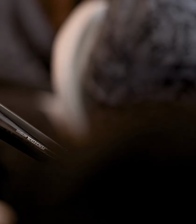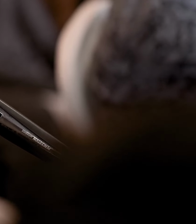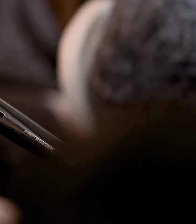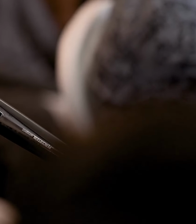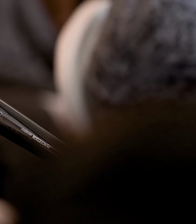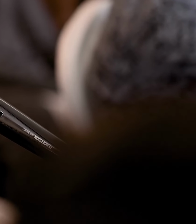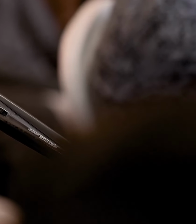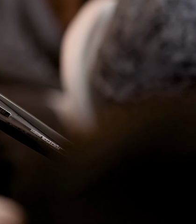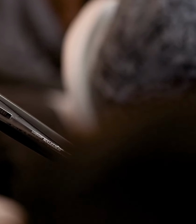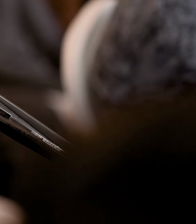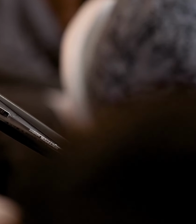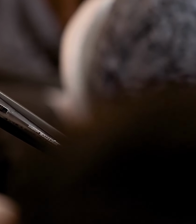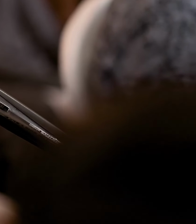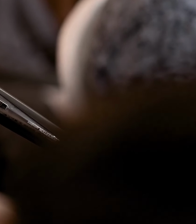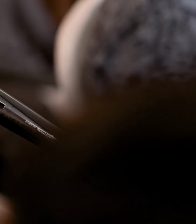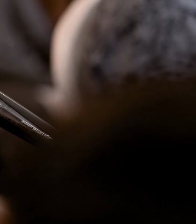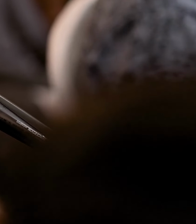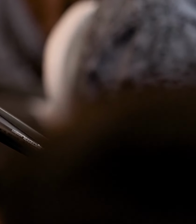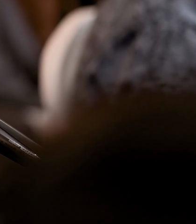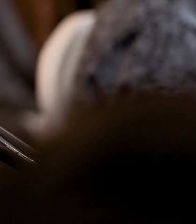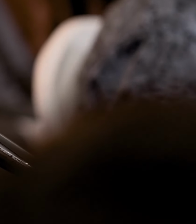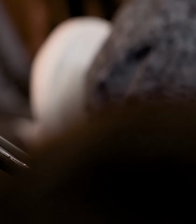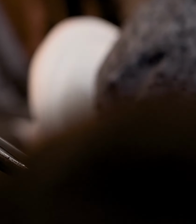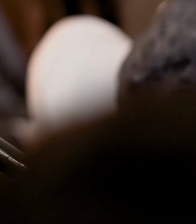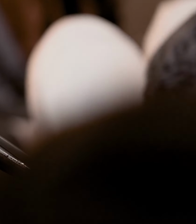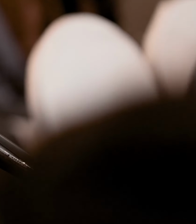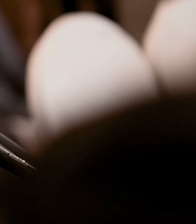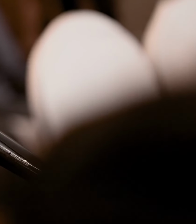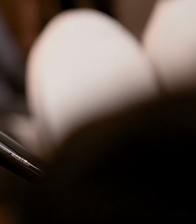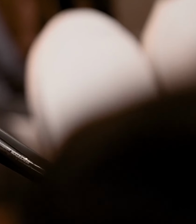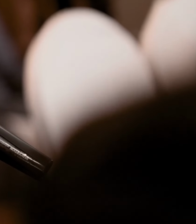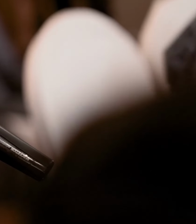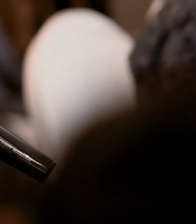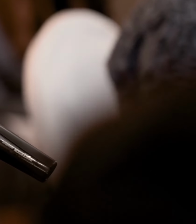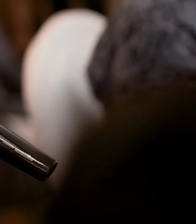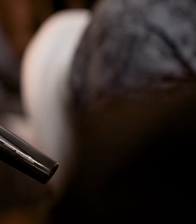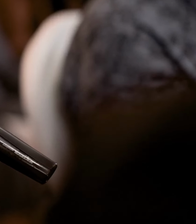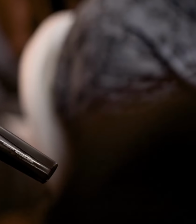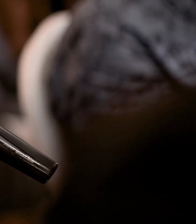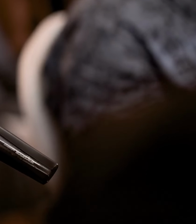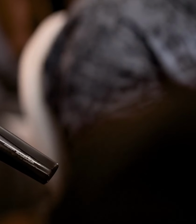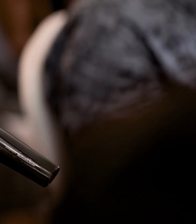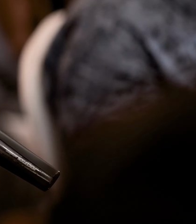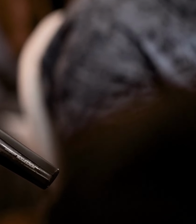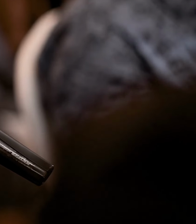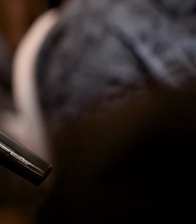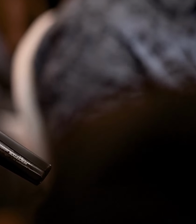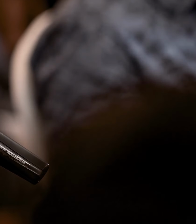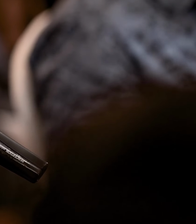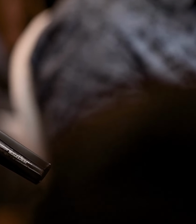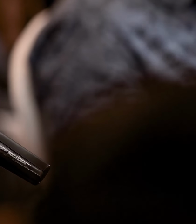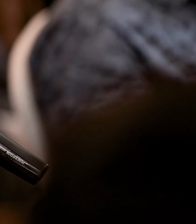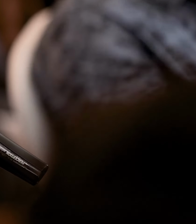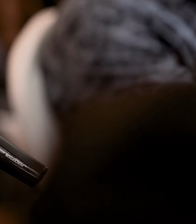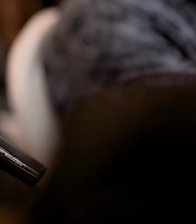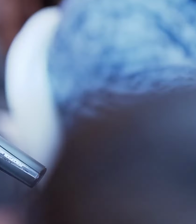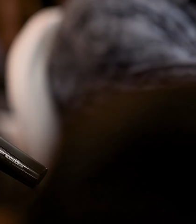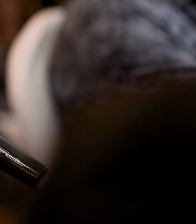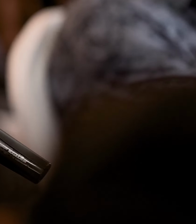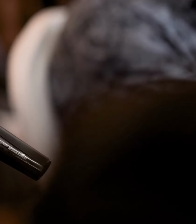do about the existing population? How are we going to attend that? Because that is also a very key value area where we need to be